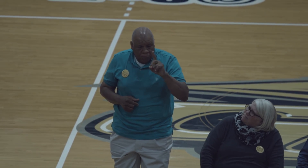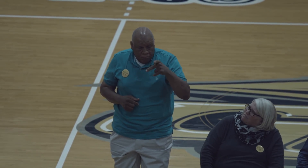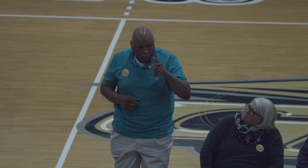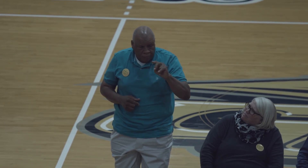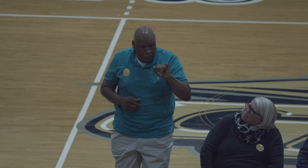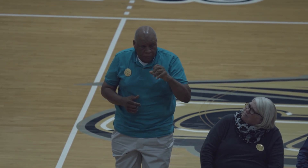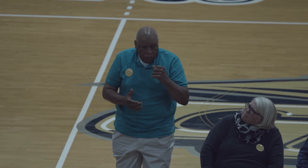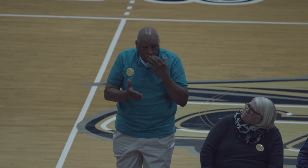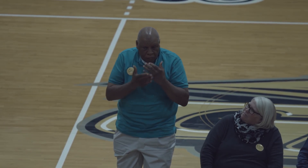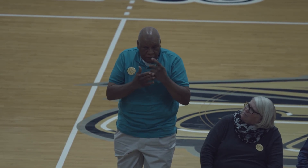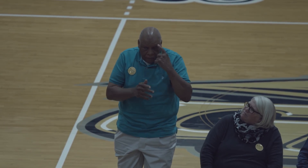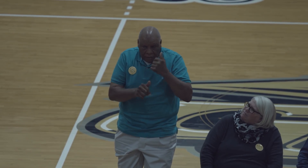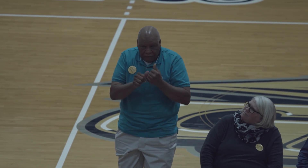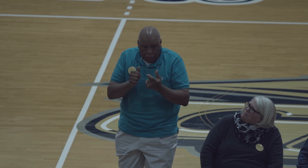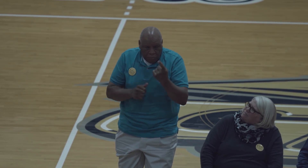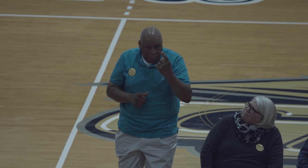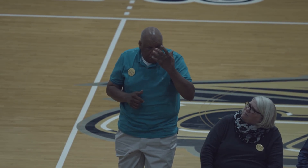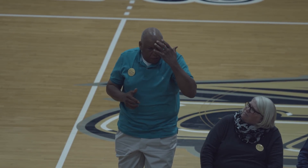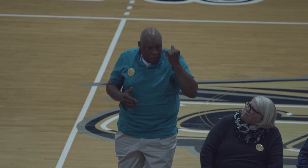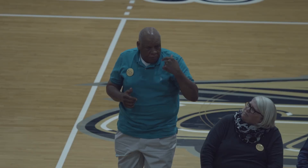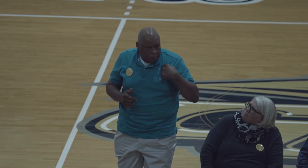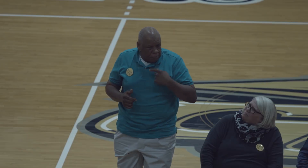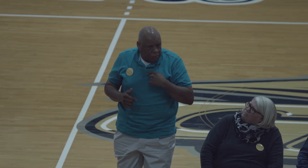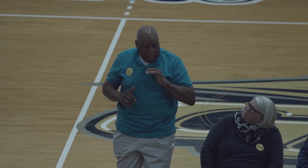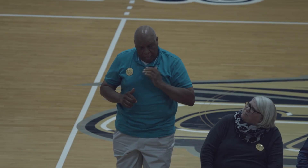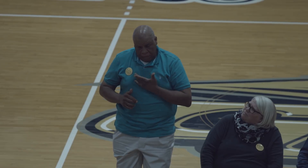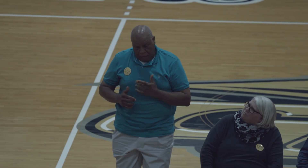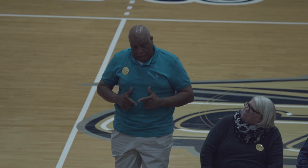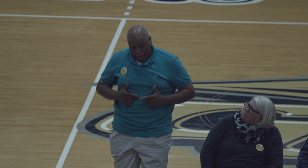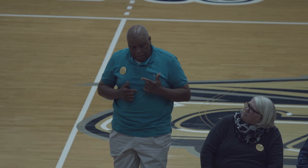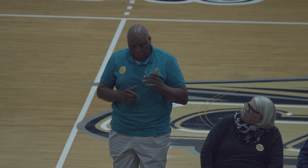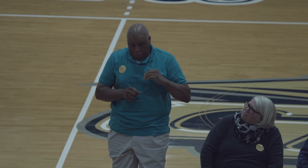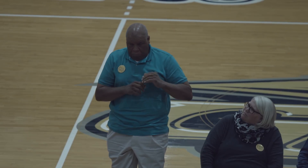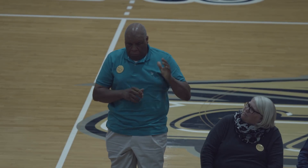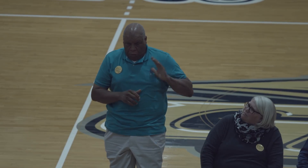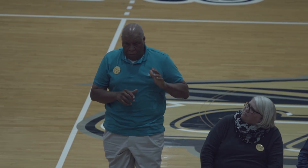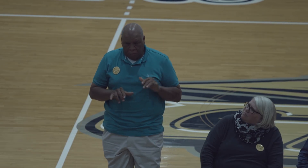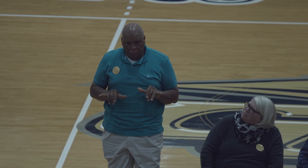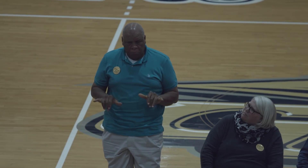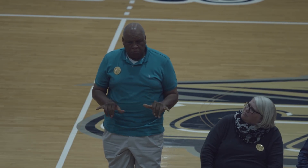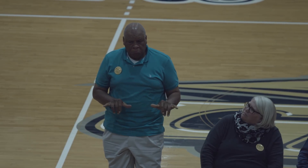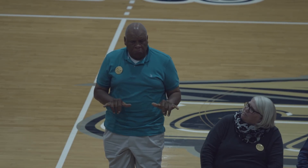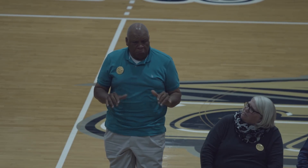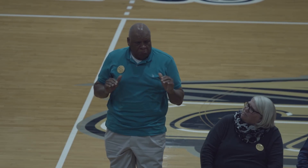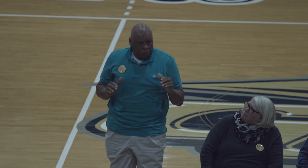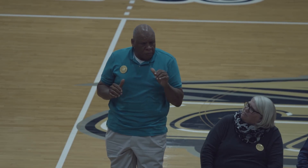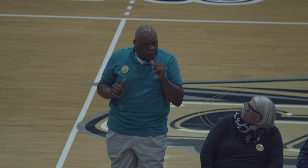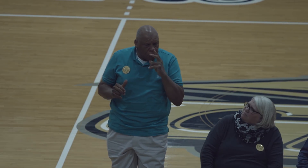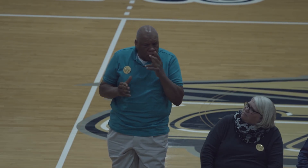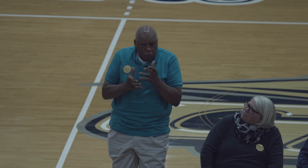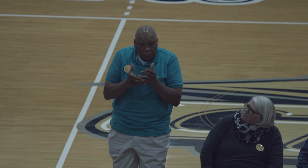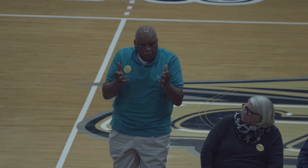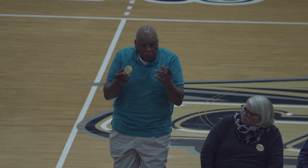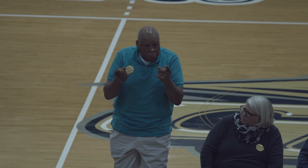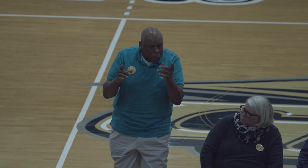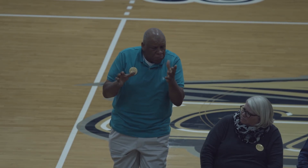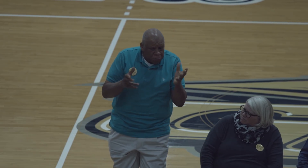DPN had such an incredible impact on me, and not only myself, but on so many of us. So many of us